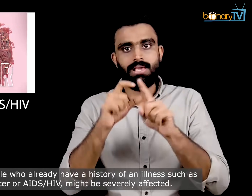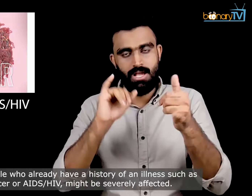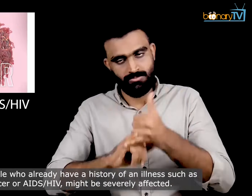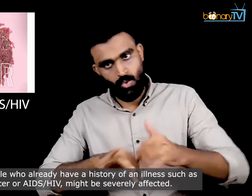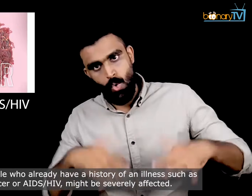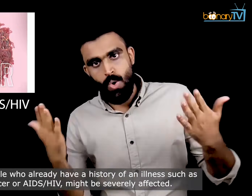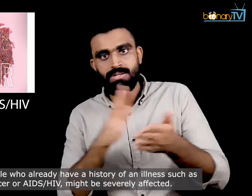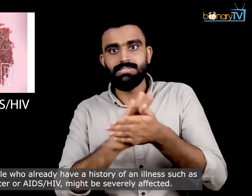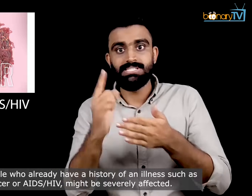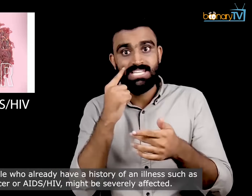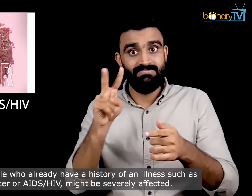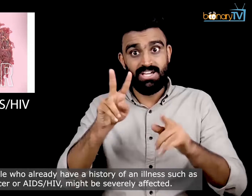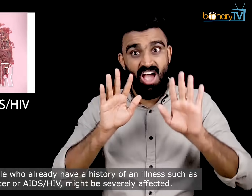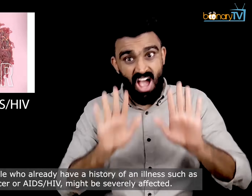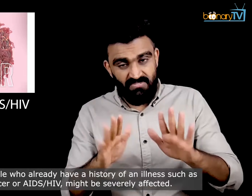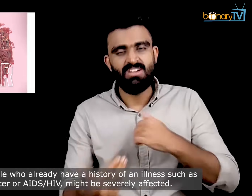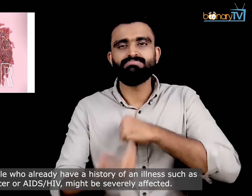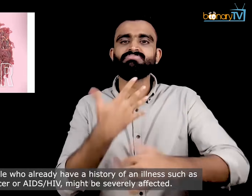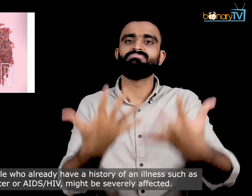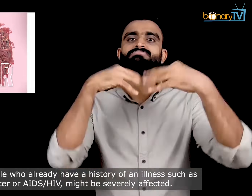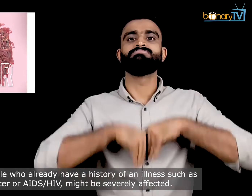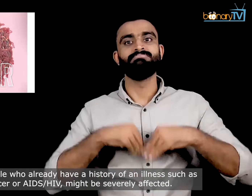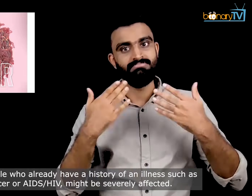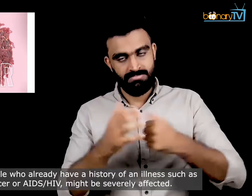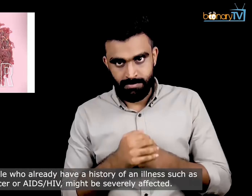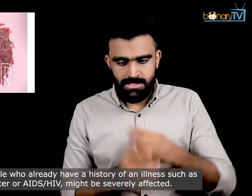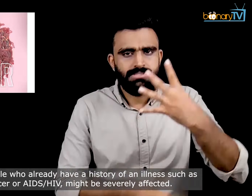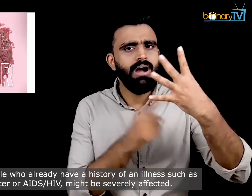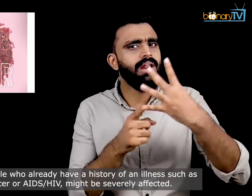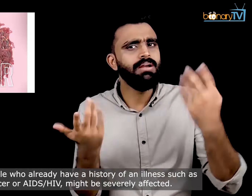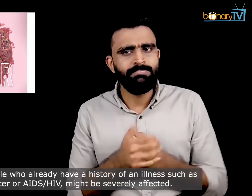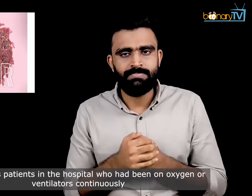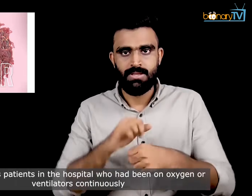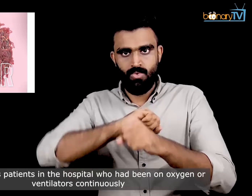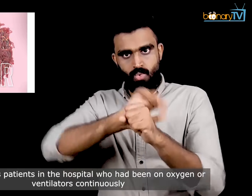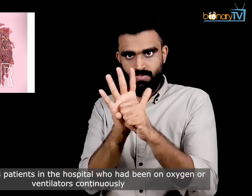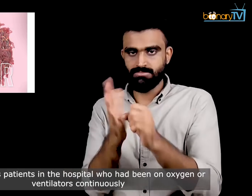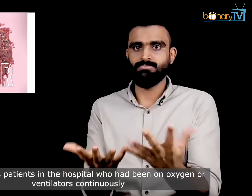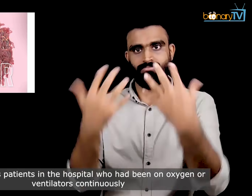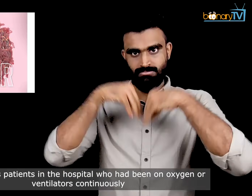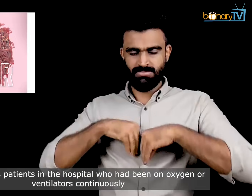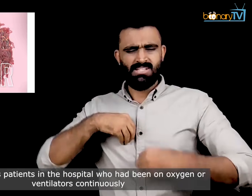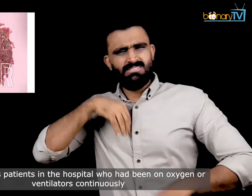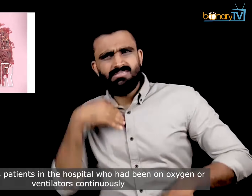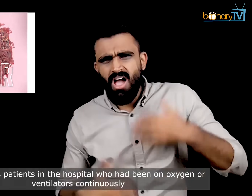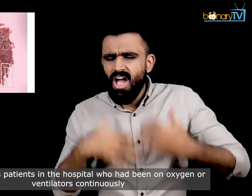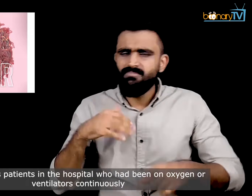AIDS, HIV might be severely affected. Also serious patients in the